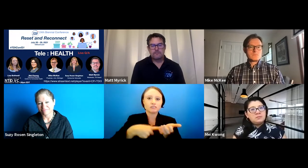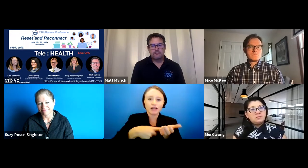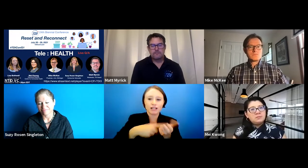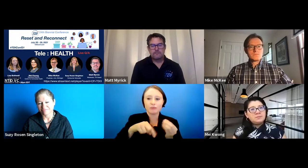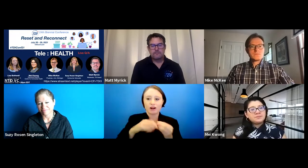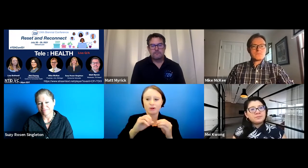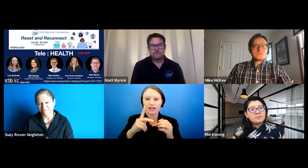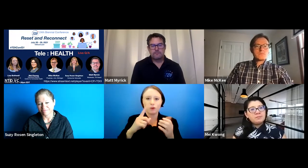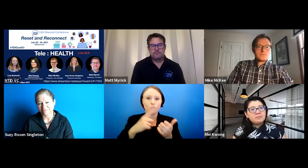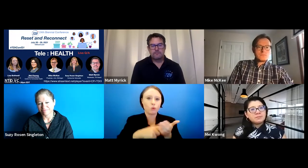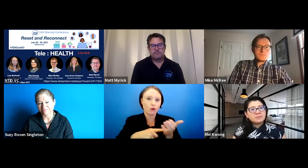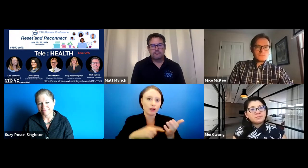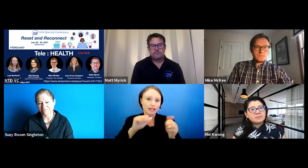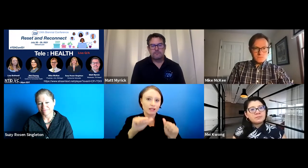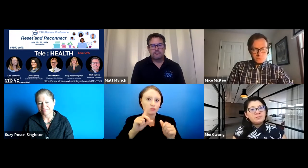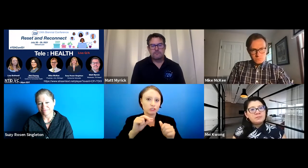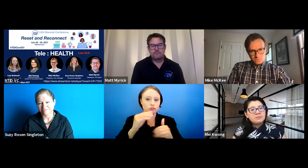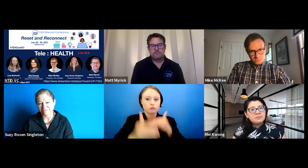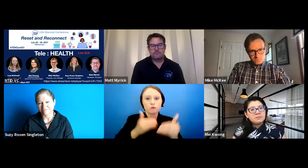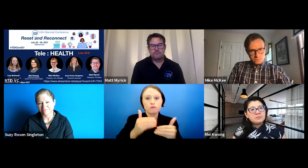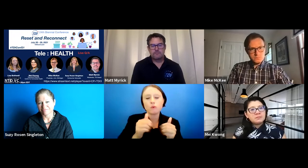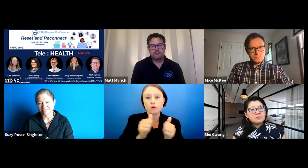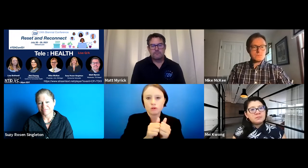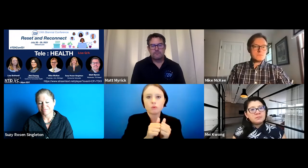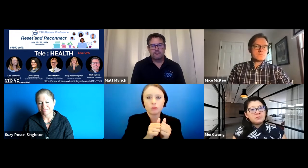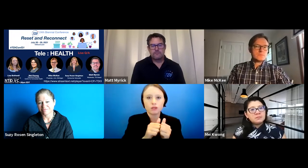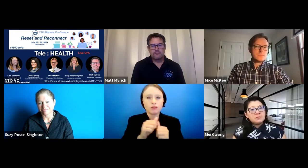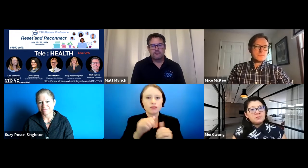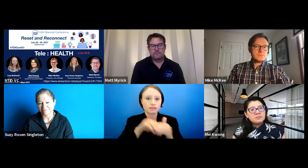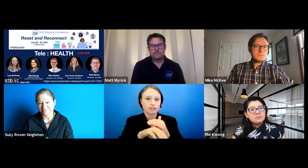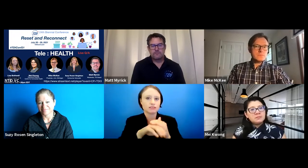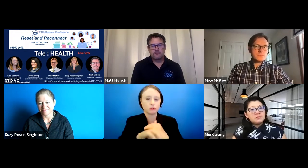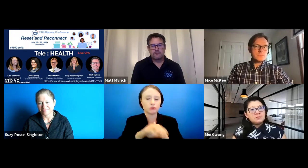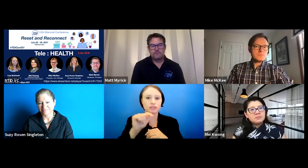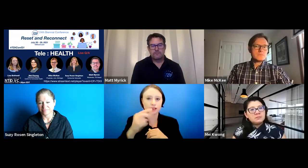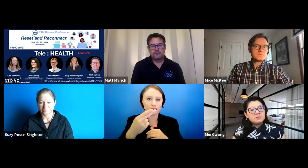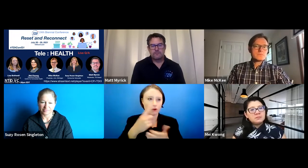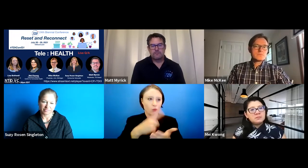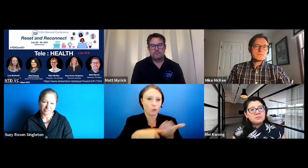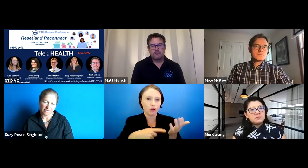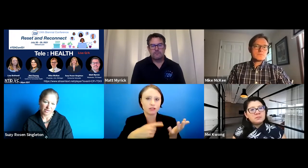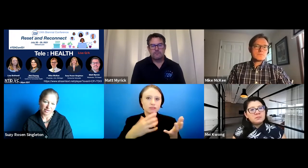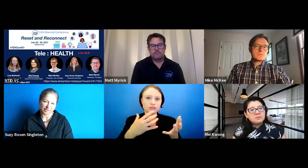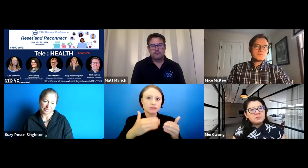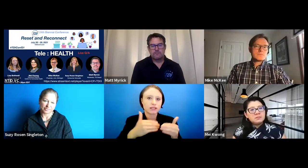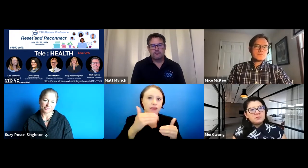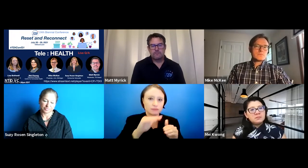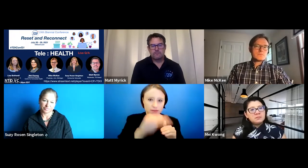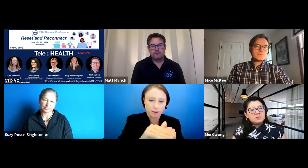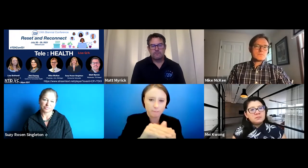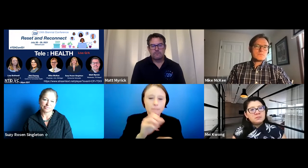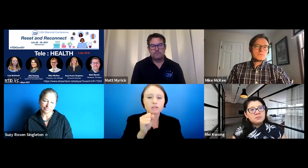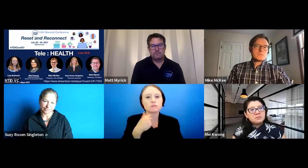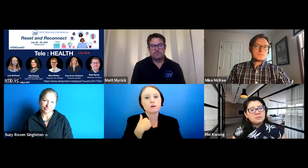really all came together. We talked about, okay, what can we do to move forward with what's making